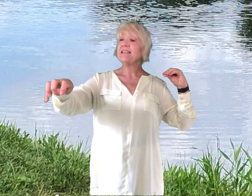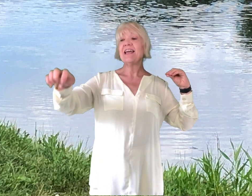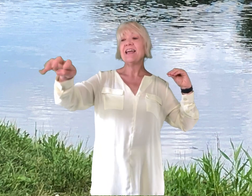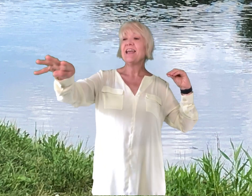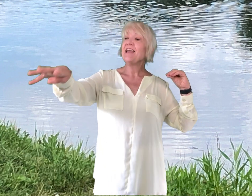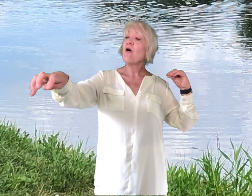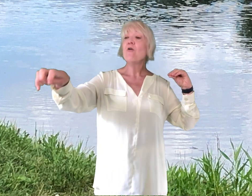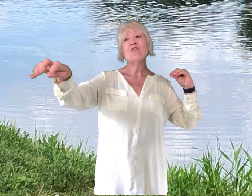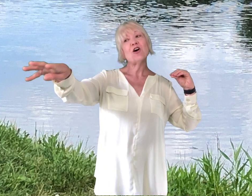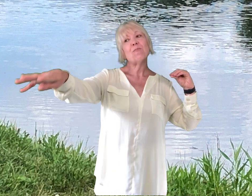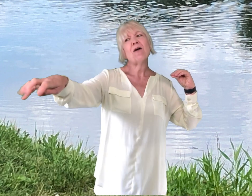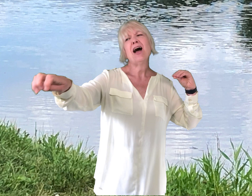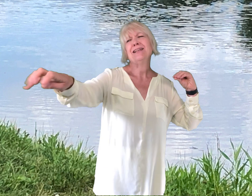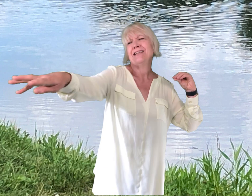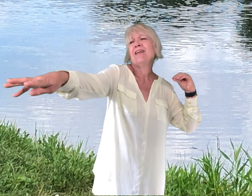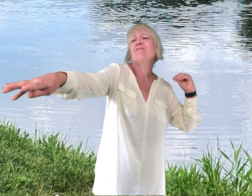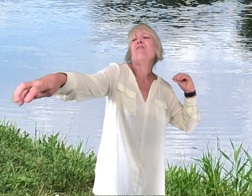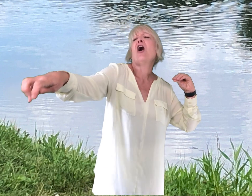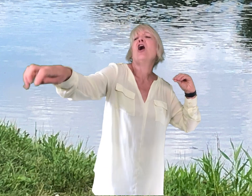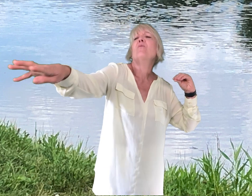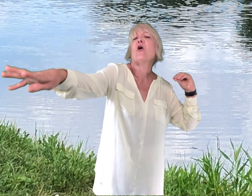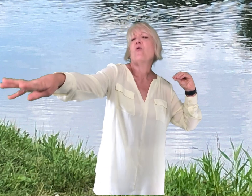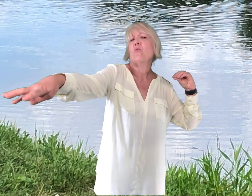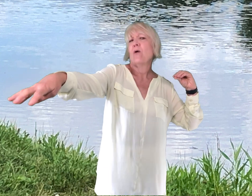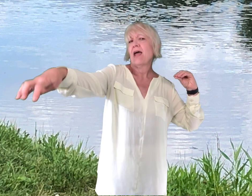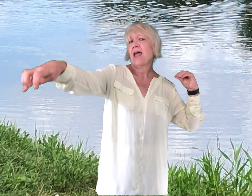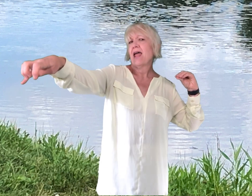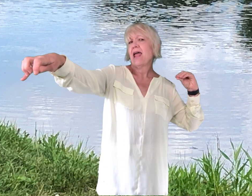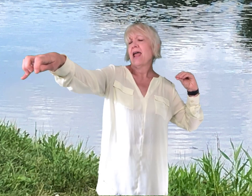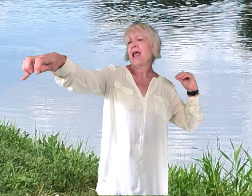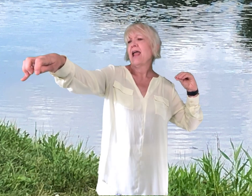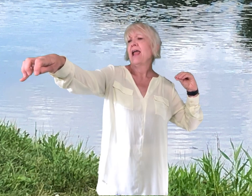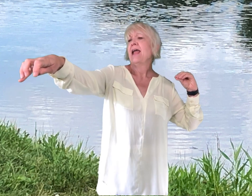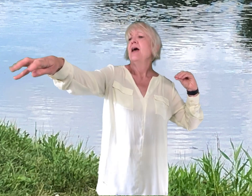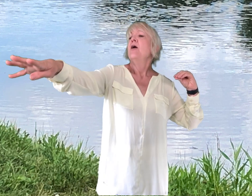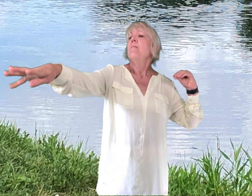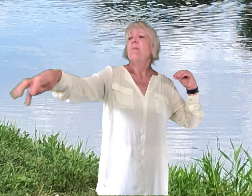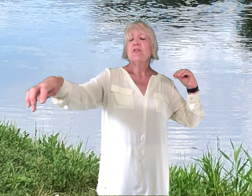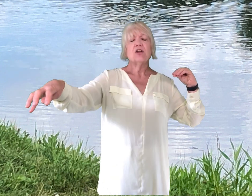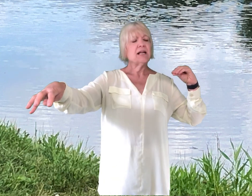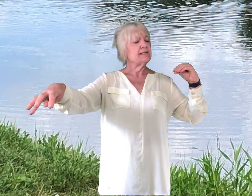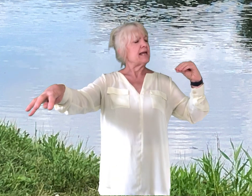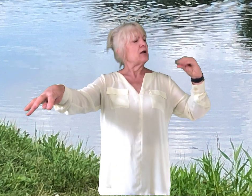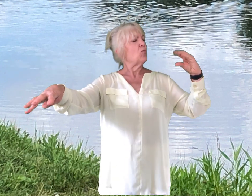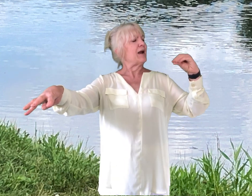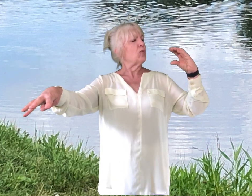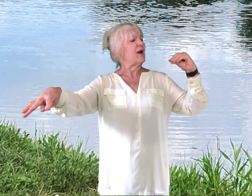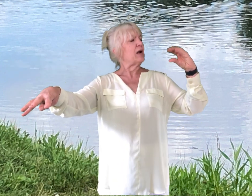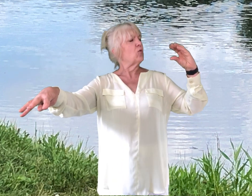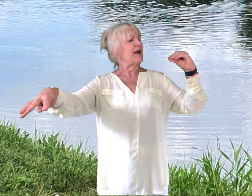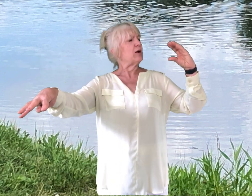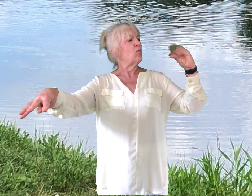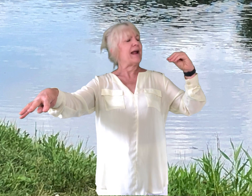day over the pond and far away. Mother duck said, but